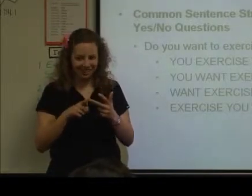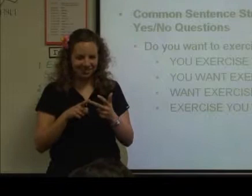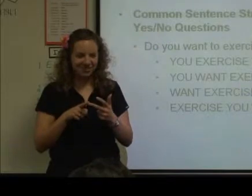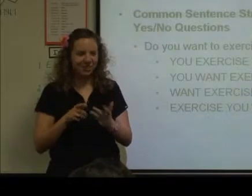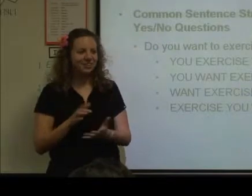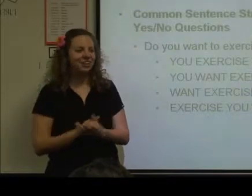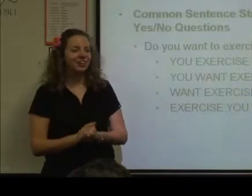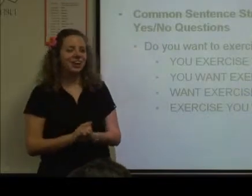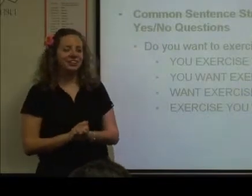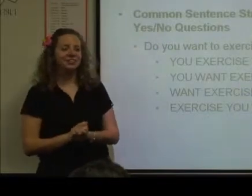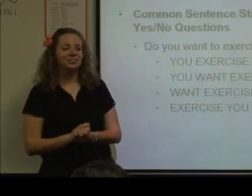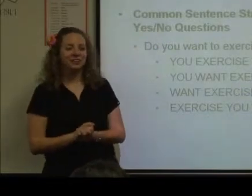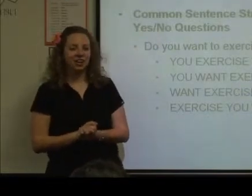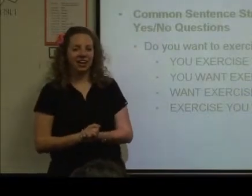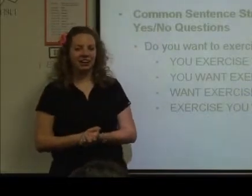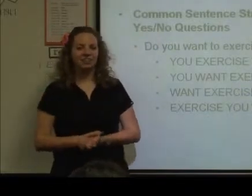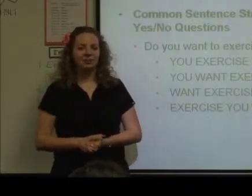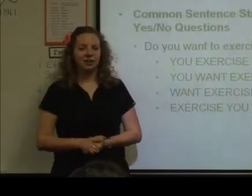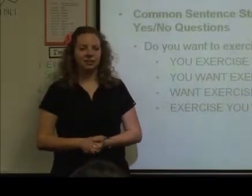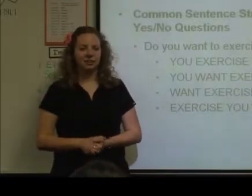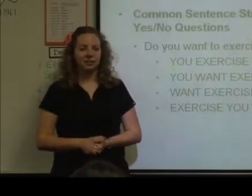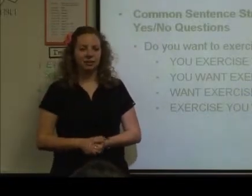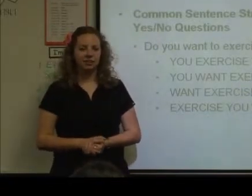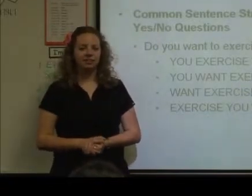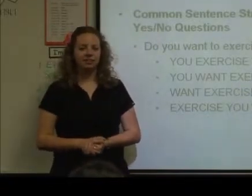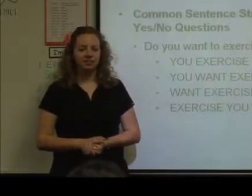tilted forward. Good. Okay, so now try it. You exercise want.